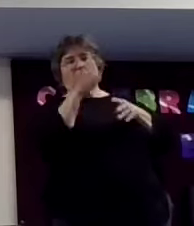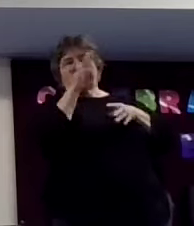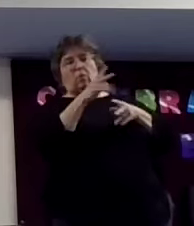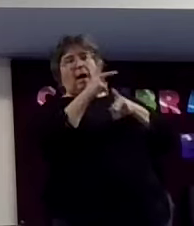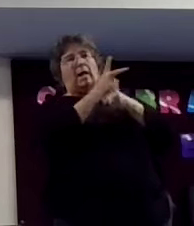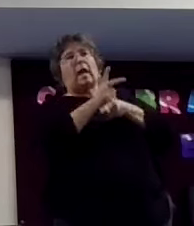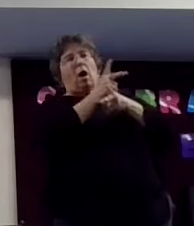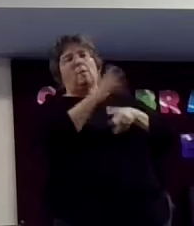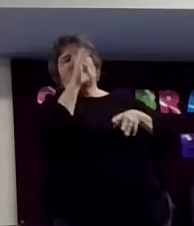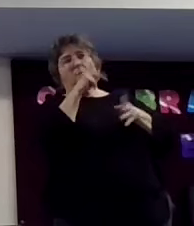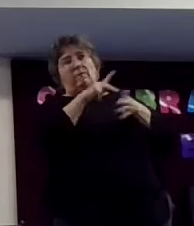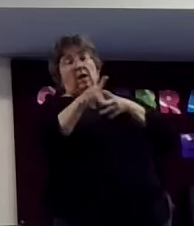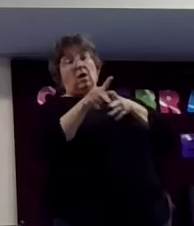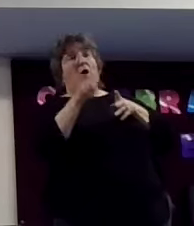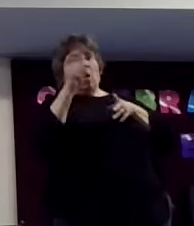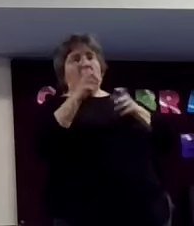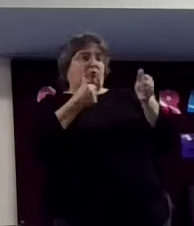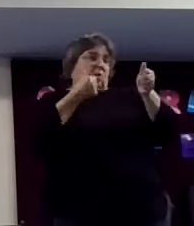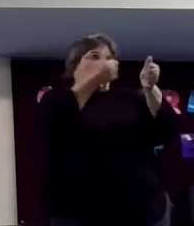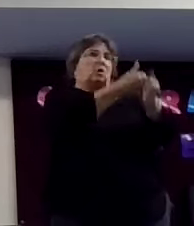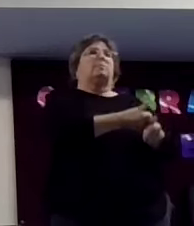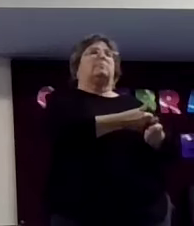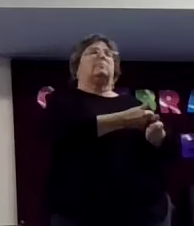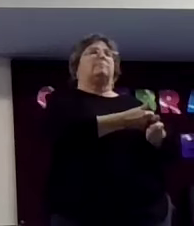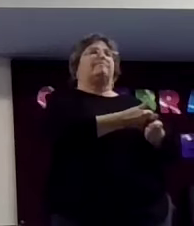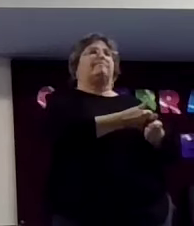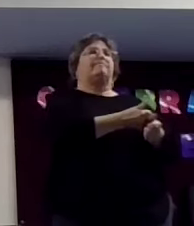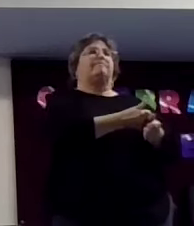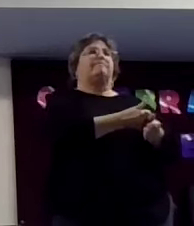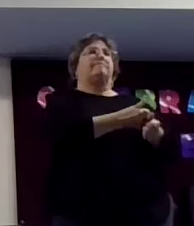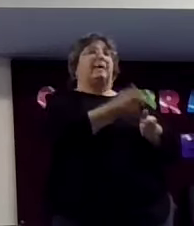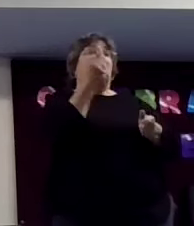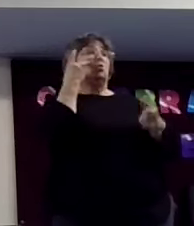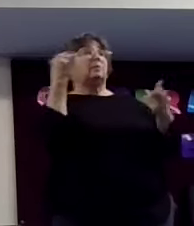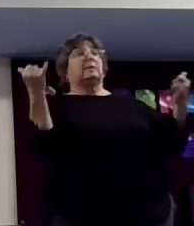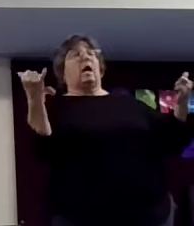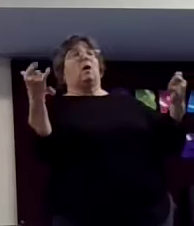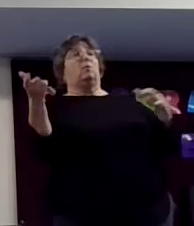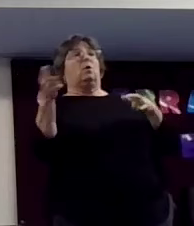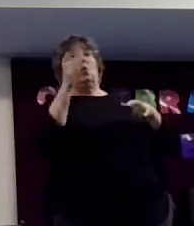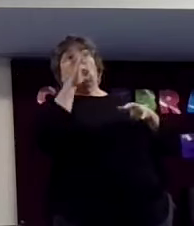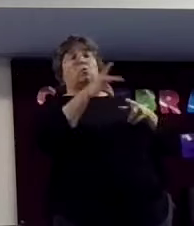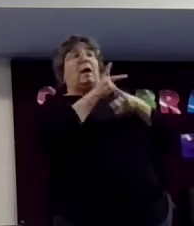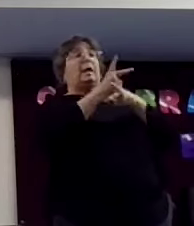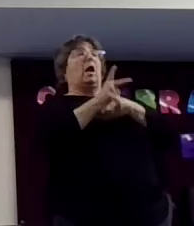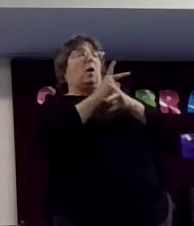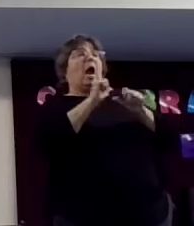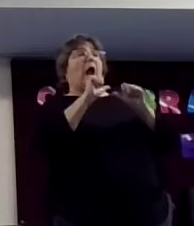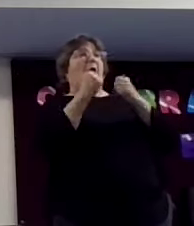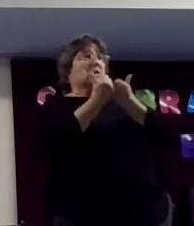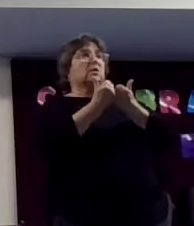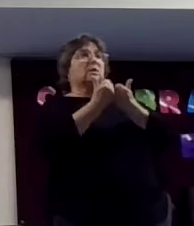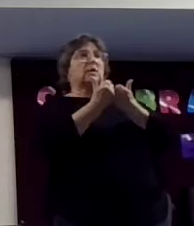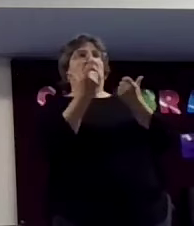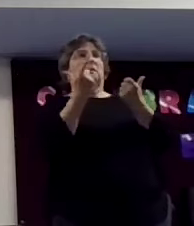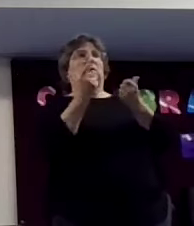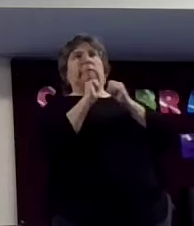direct care professionals, and we just have to catch up. And, you see it now, the direct care agencies are